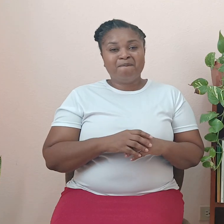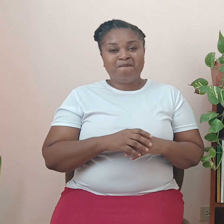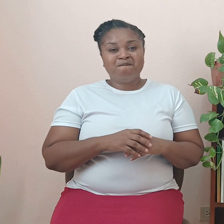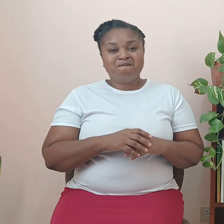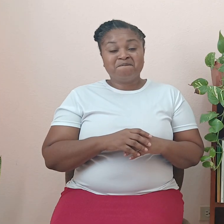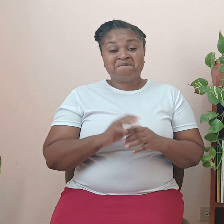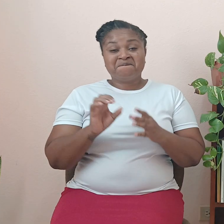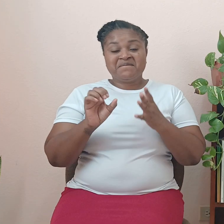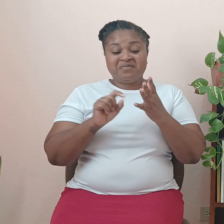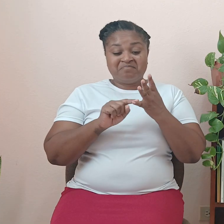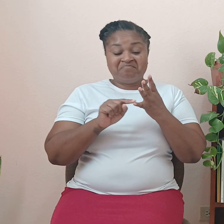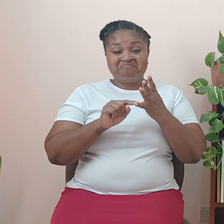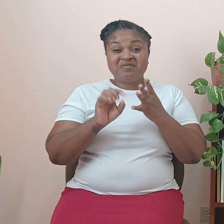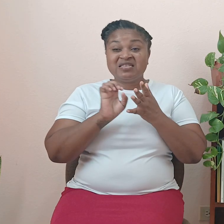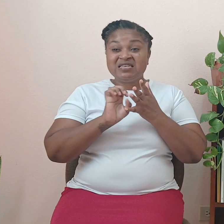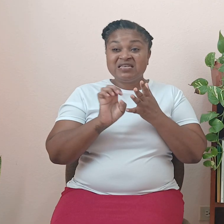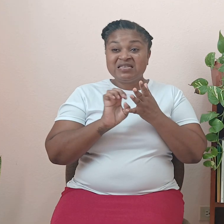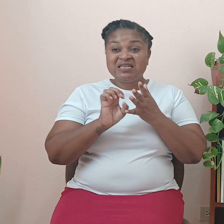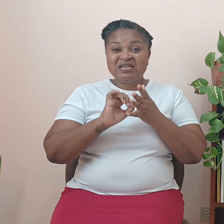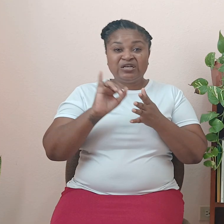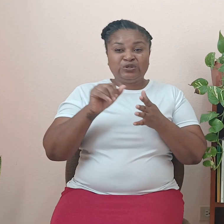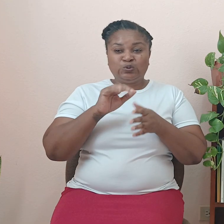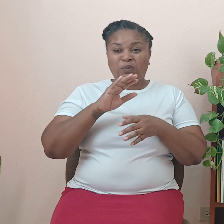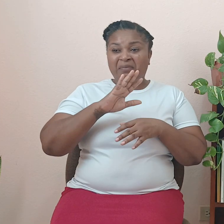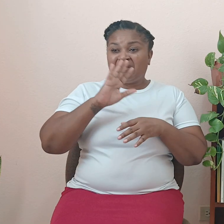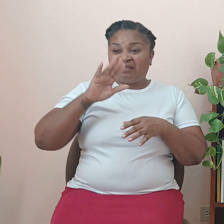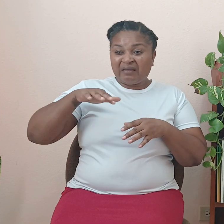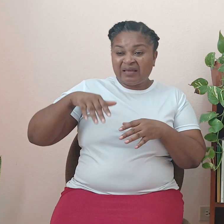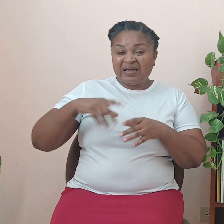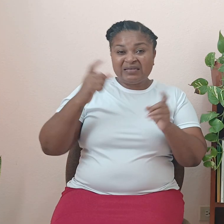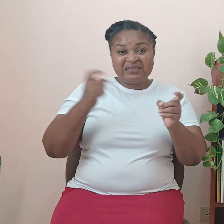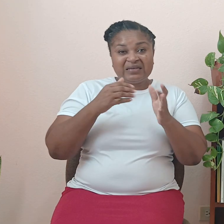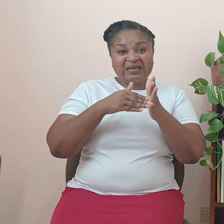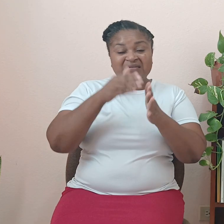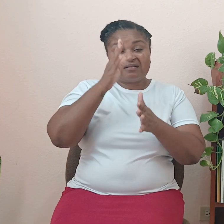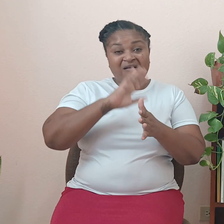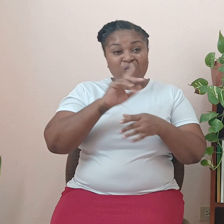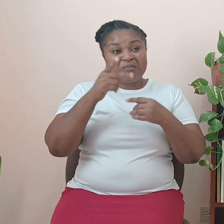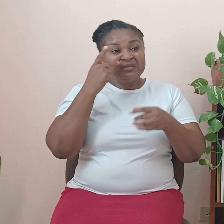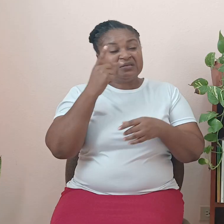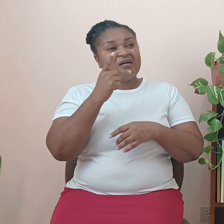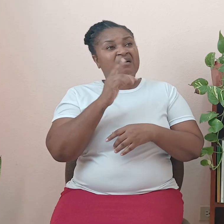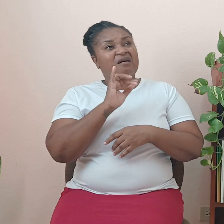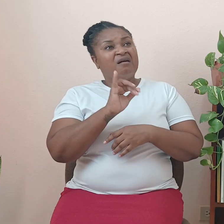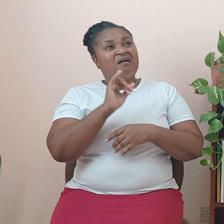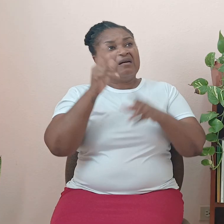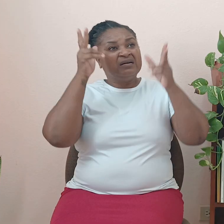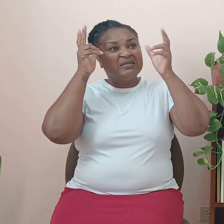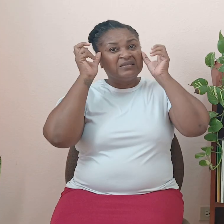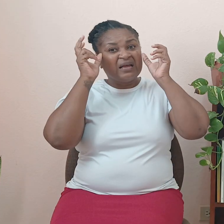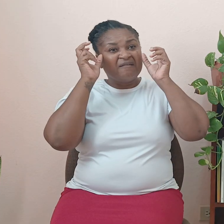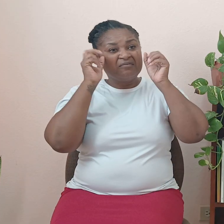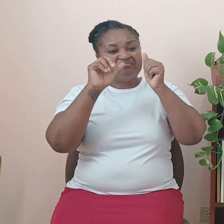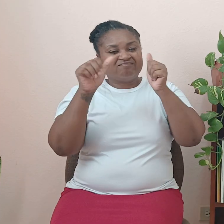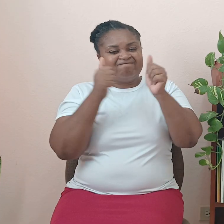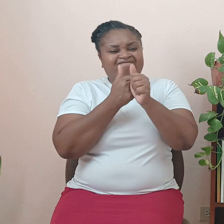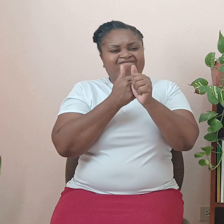E. Job did not sin against God when he saw that Satan was behind his struggles.